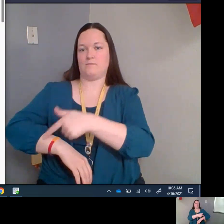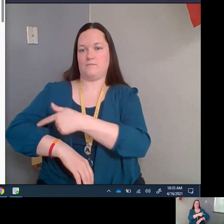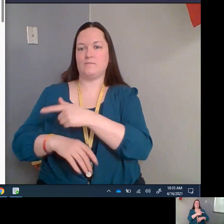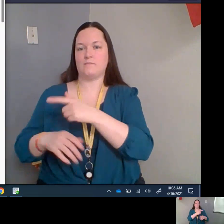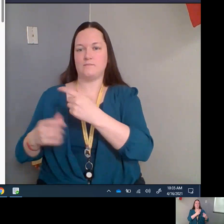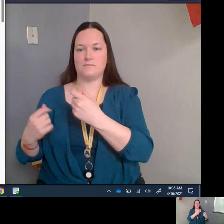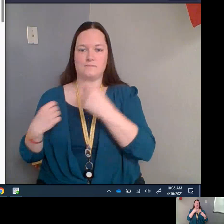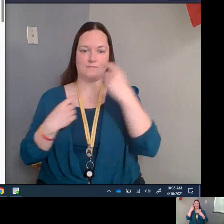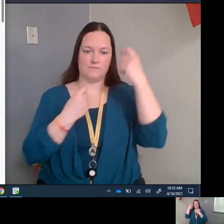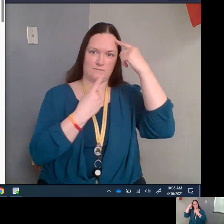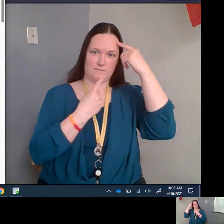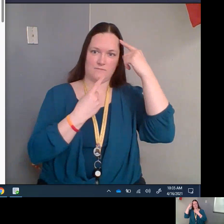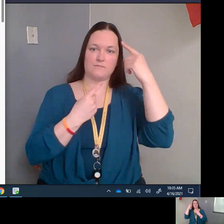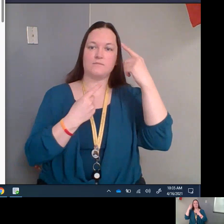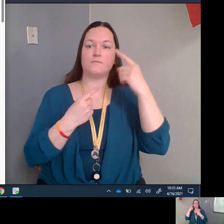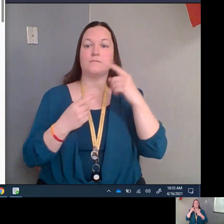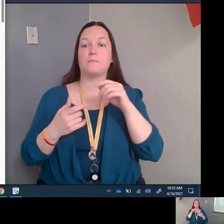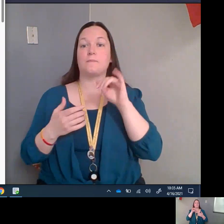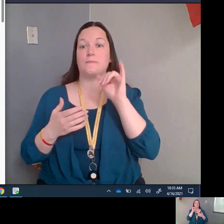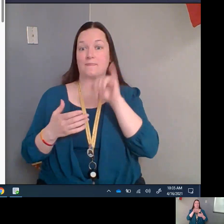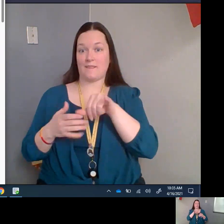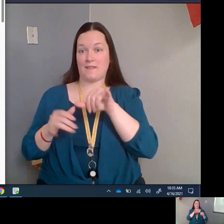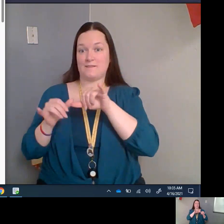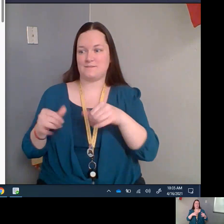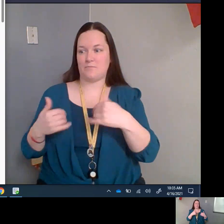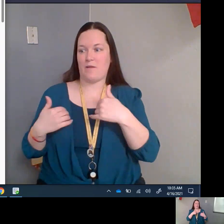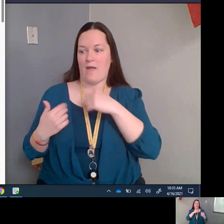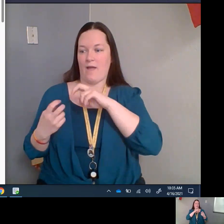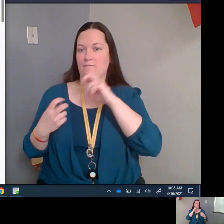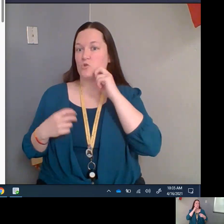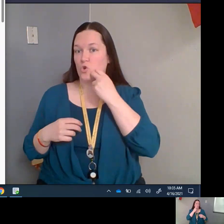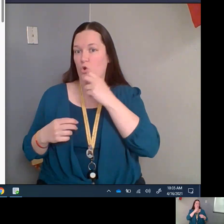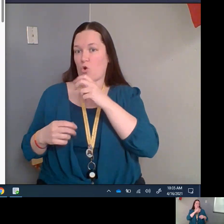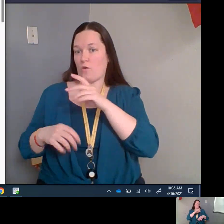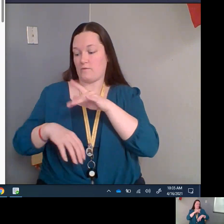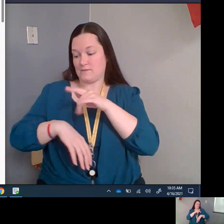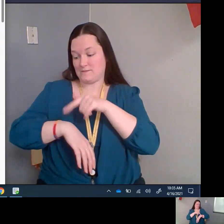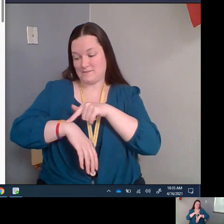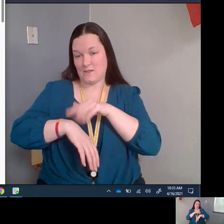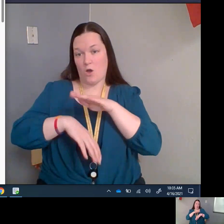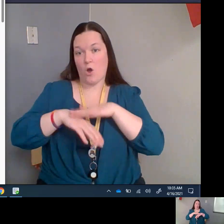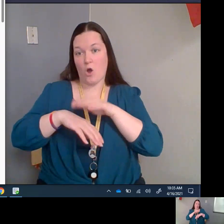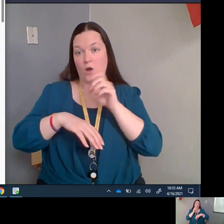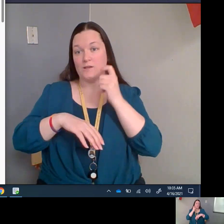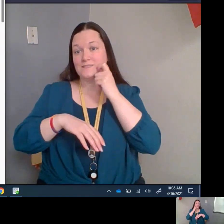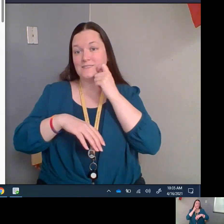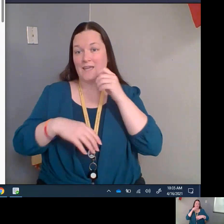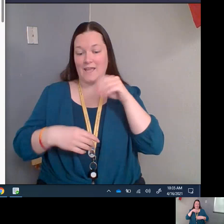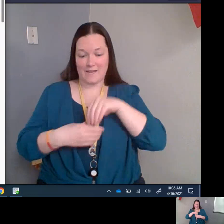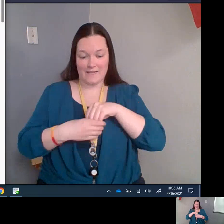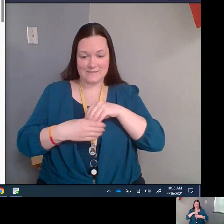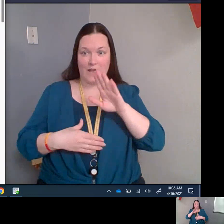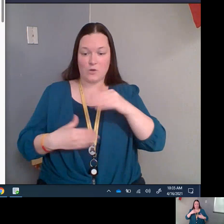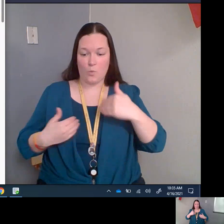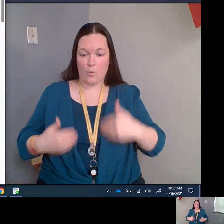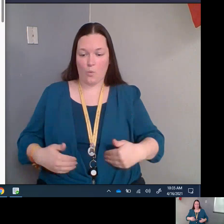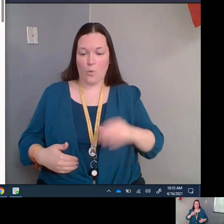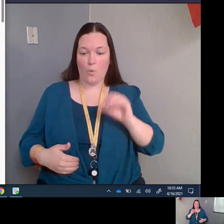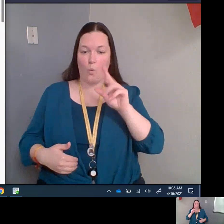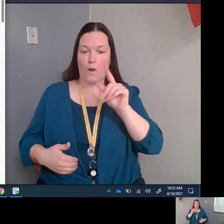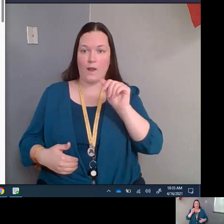system. This system is made up of nerves that connect to the skin, sensory organs, and all skeletal